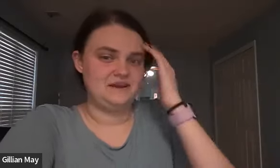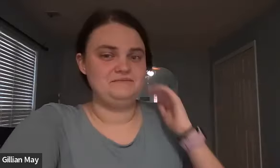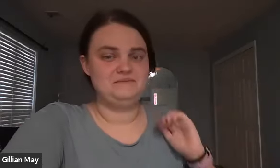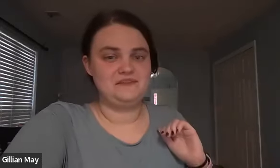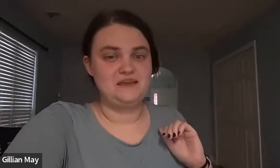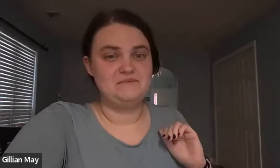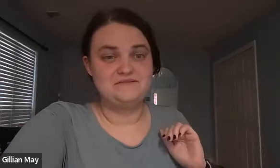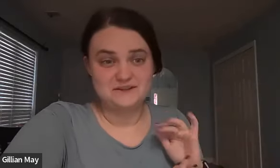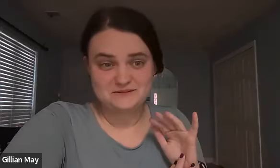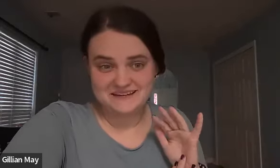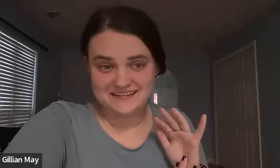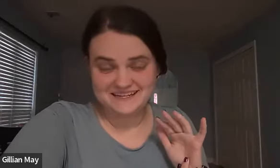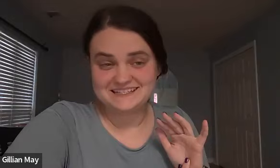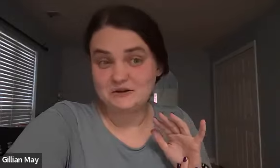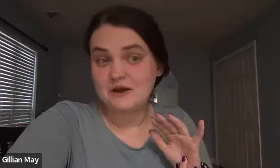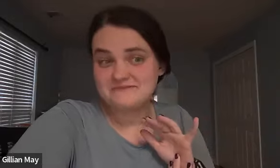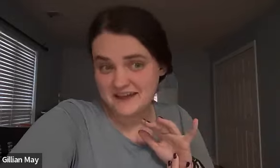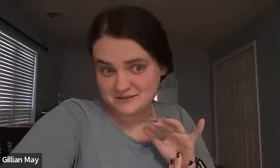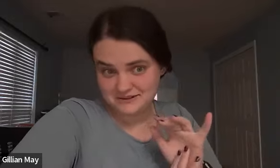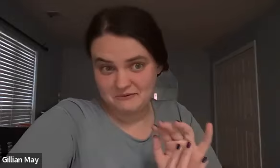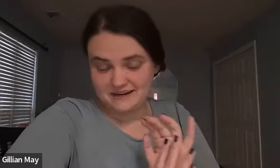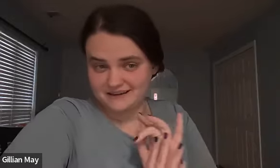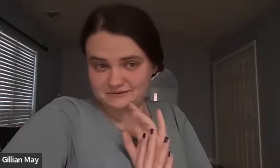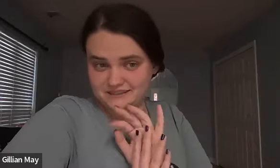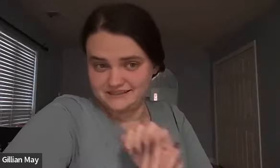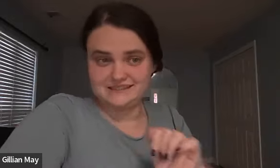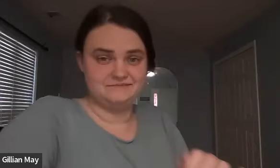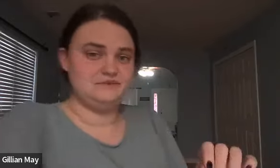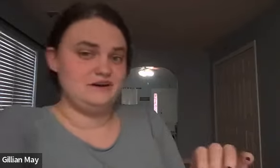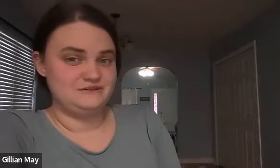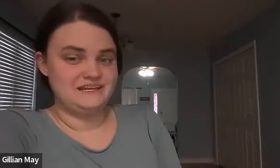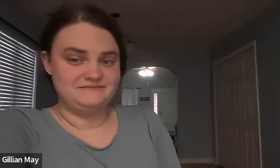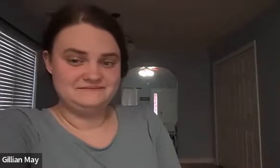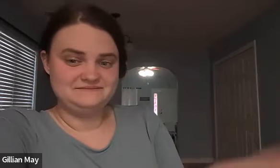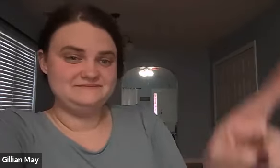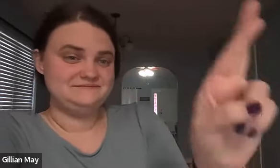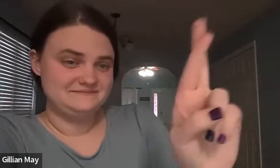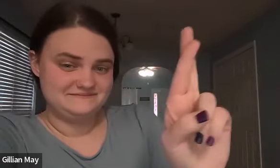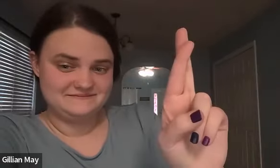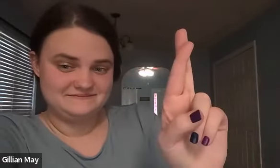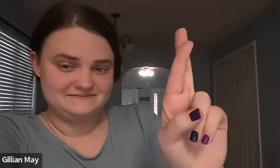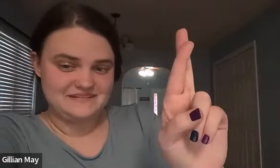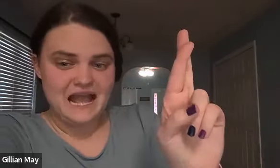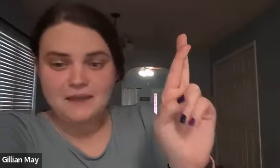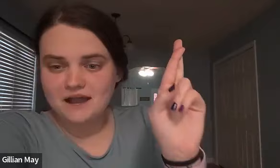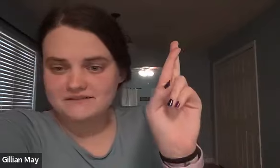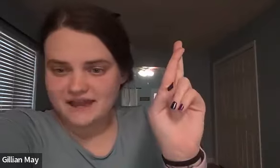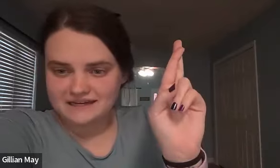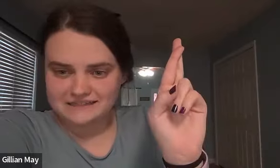Okay. I'm going to finger spell it again because I know I went fast with that one. I kind of wanted to see. I'll do it again. I might have added a D